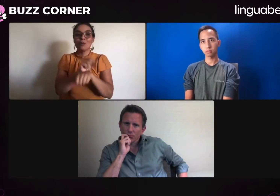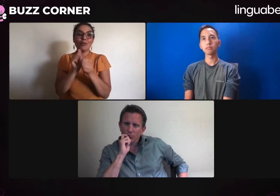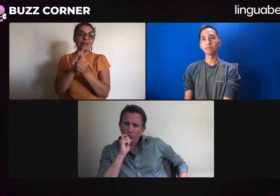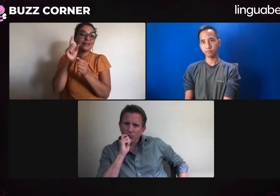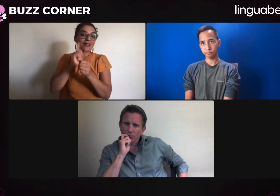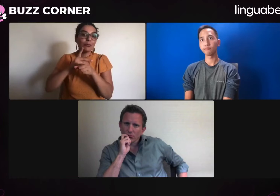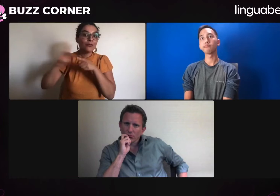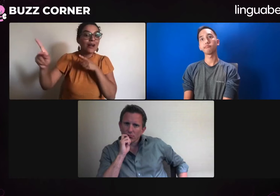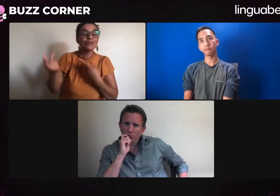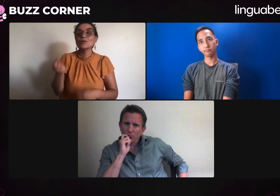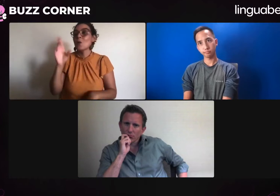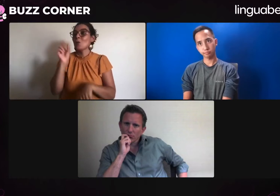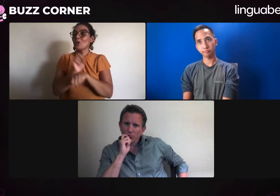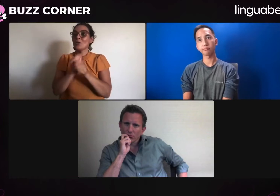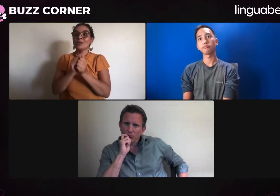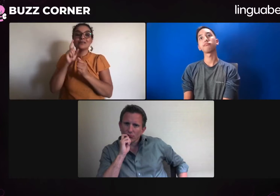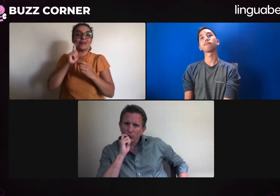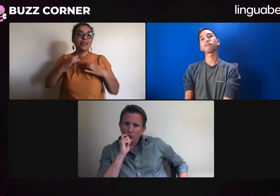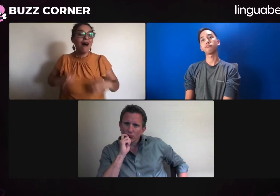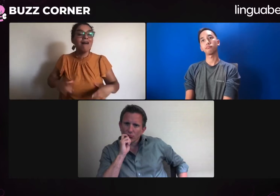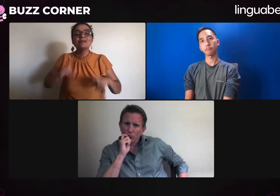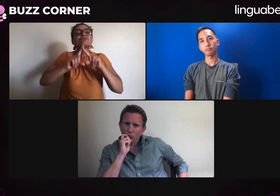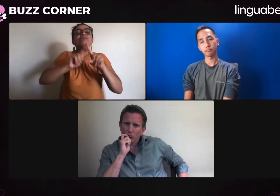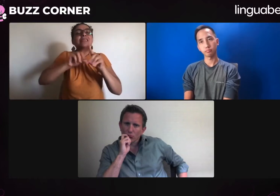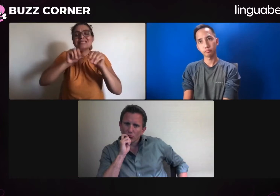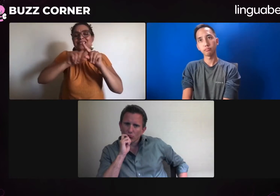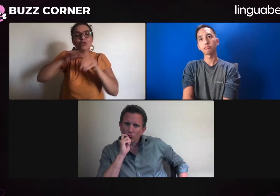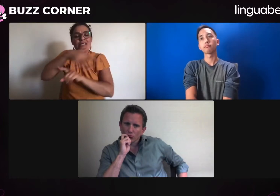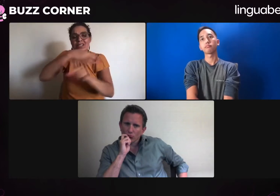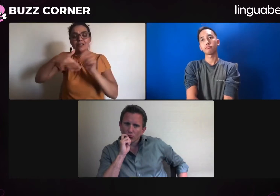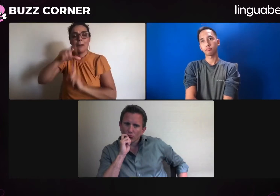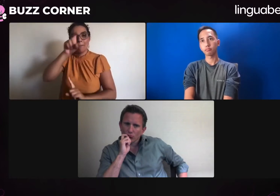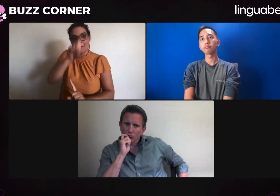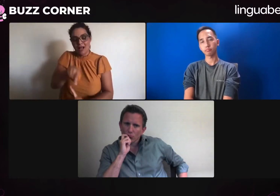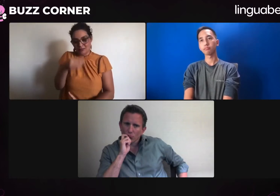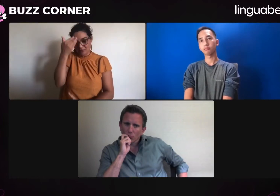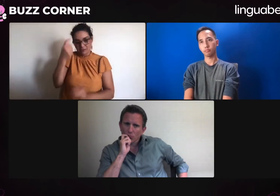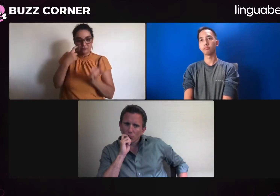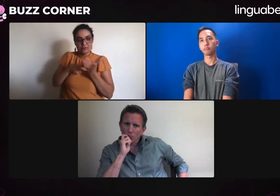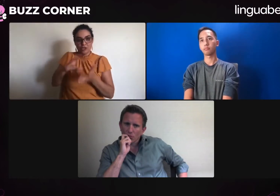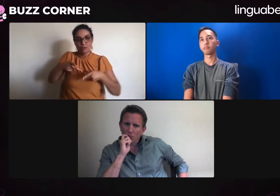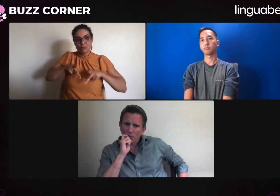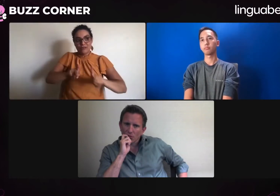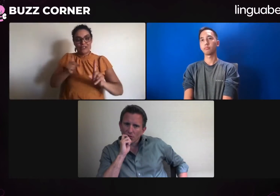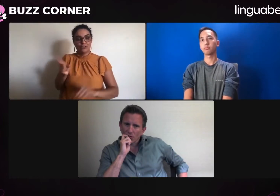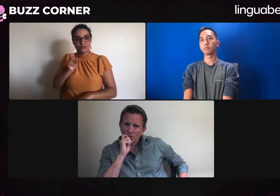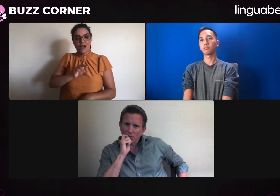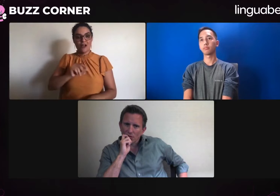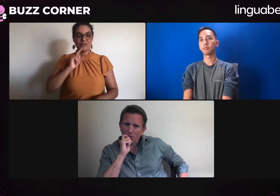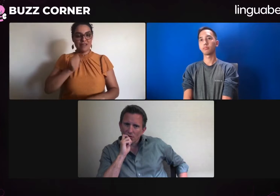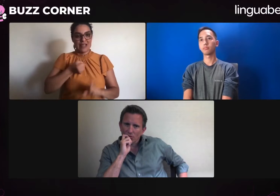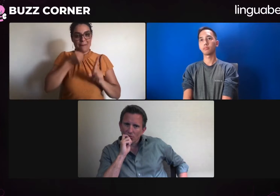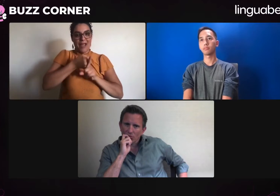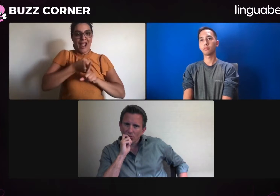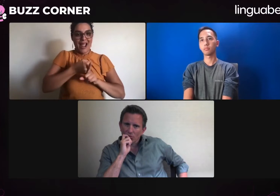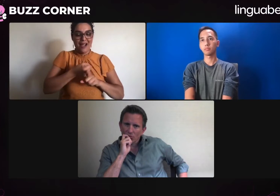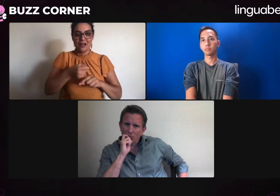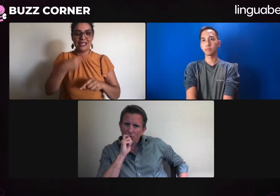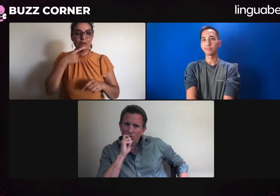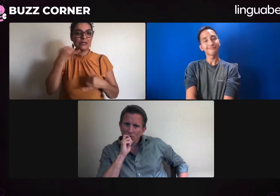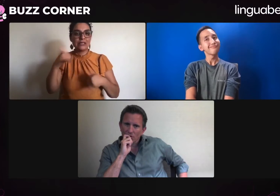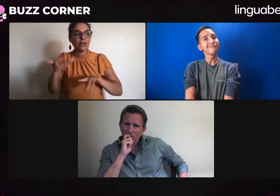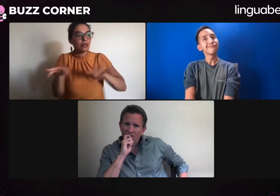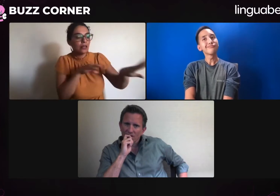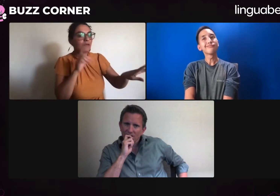recognize, anytime you go into a job interview or any type of deaf profession with any deaf clients in whatever setting, you have to recognize the privilege that